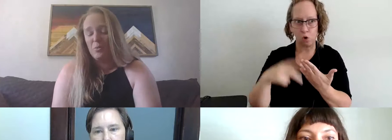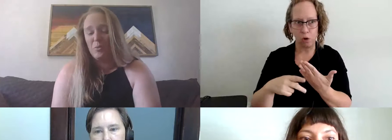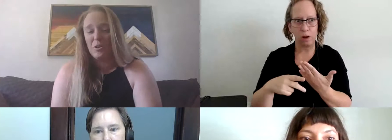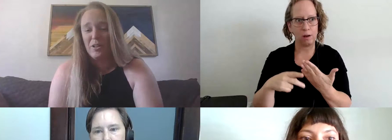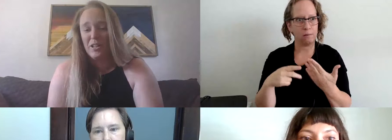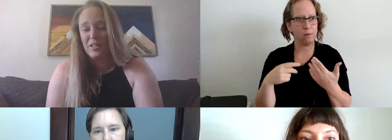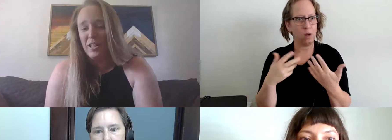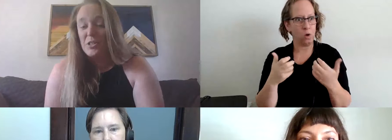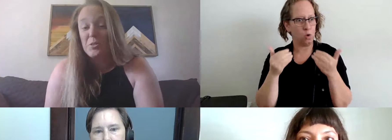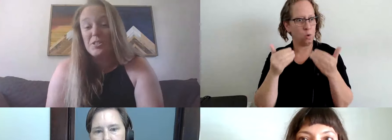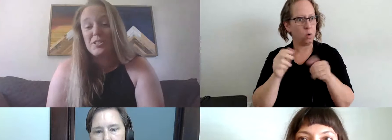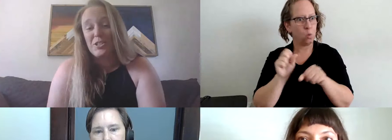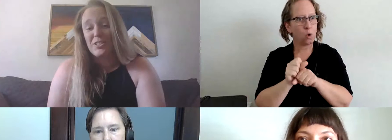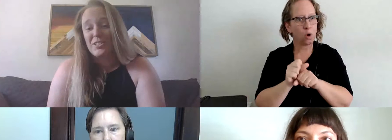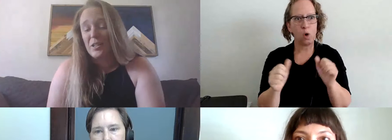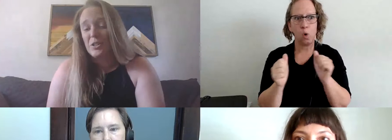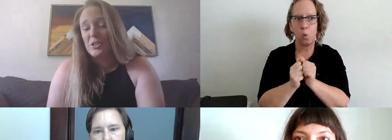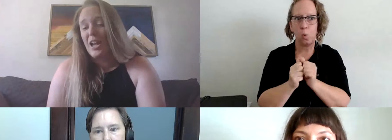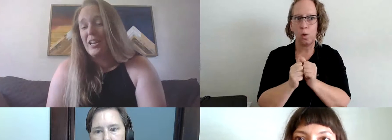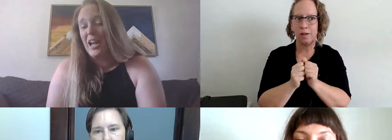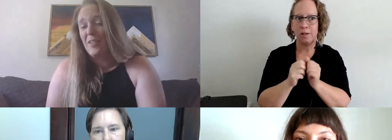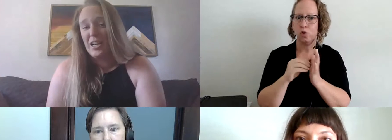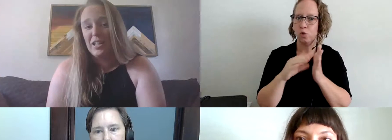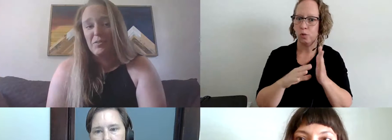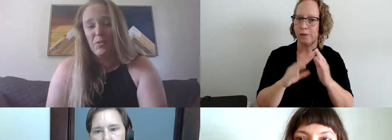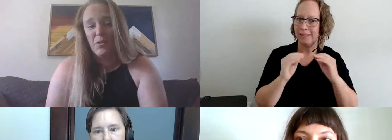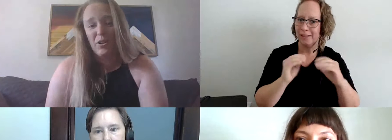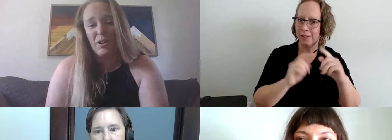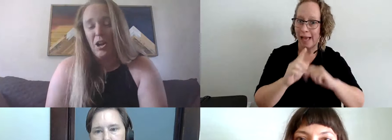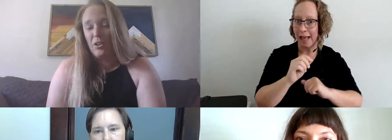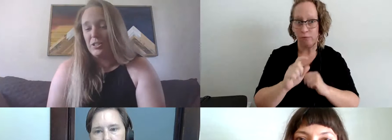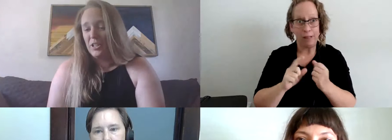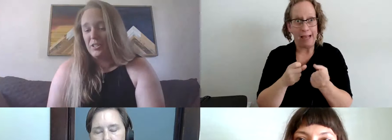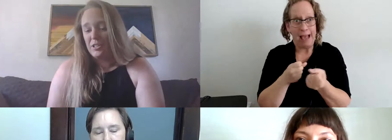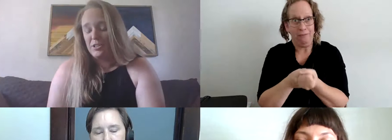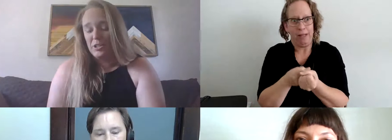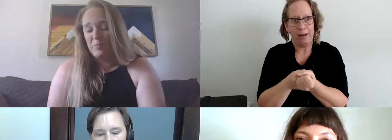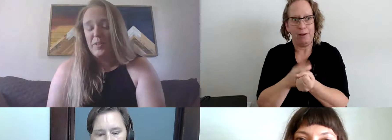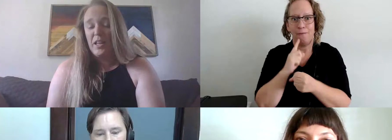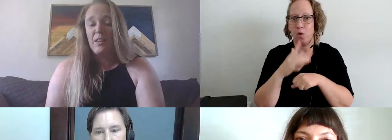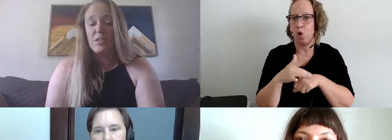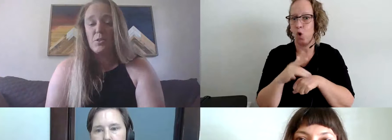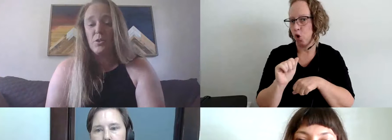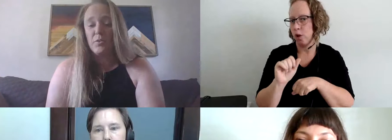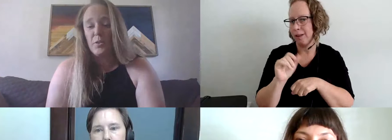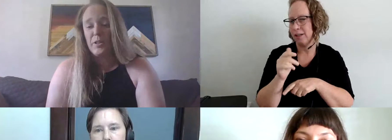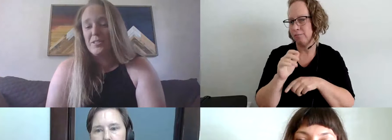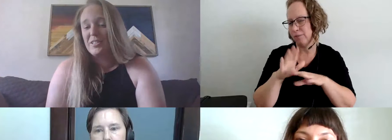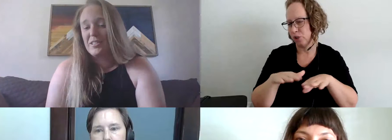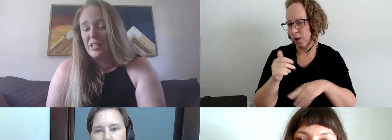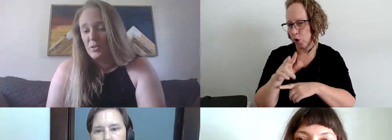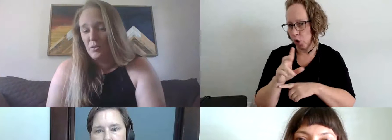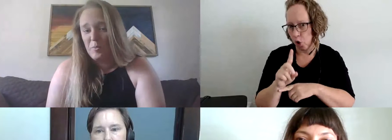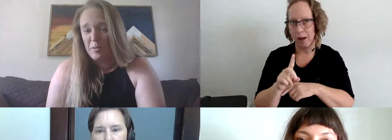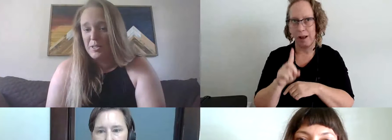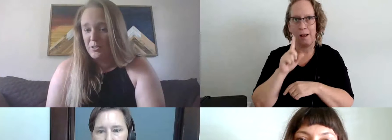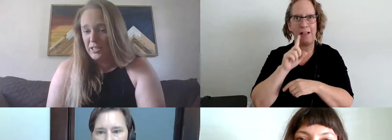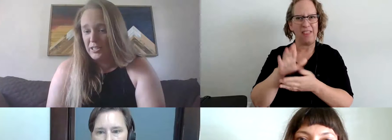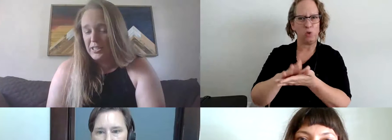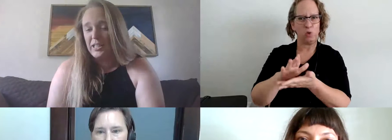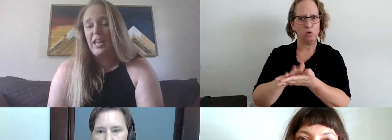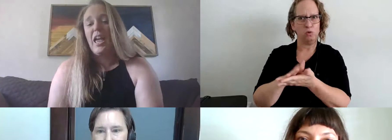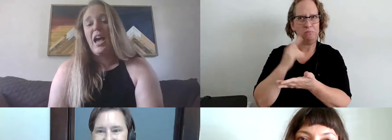ahead and work with students teaching sign language and advocating for early childhood education. The school, for reasons that still